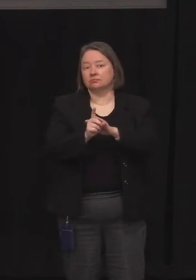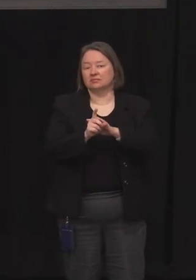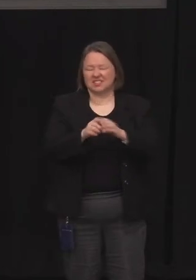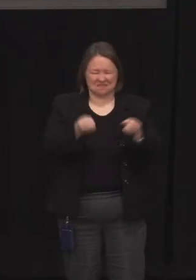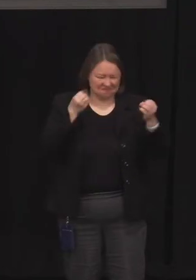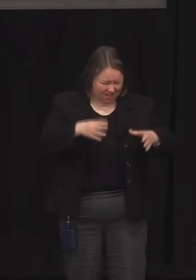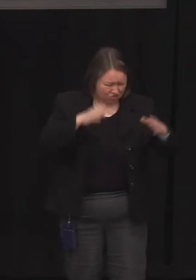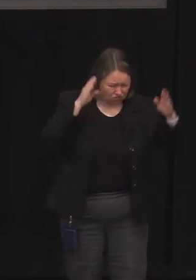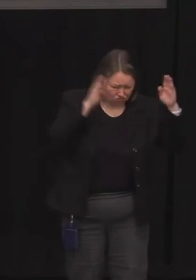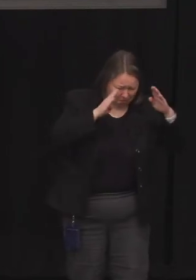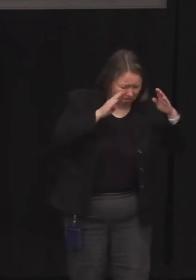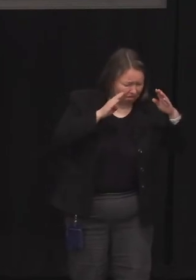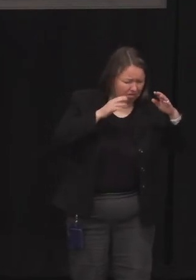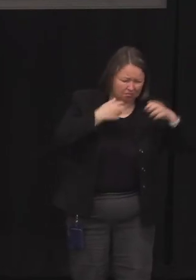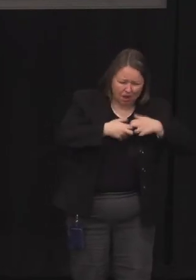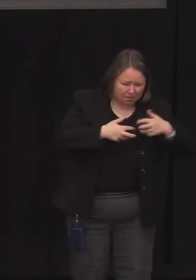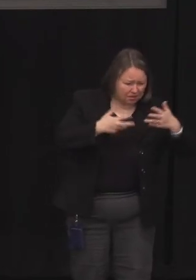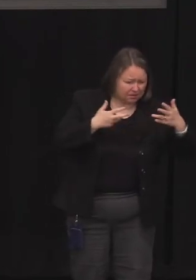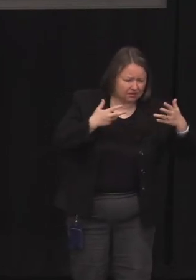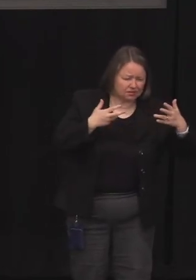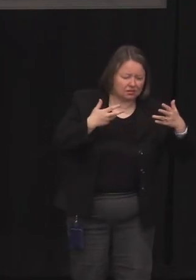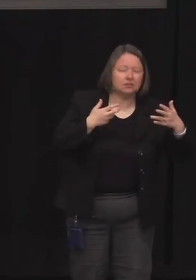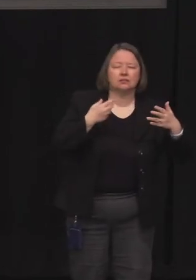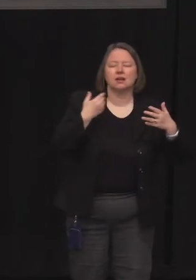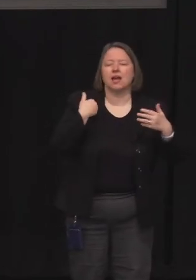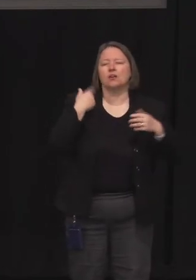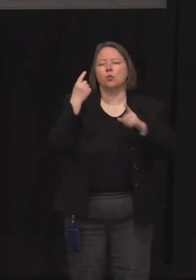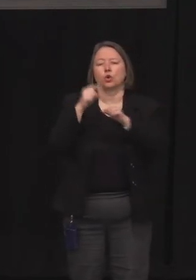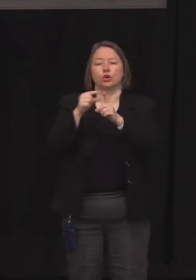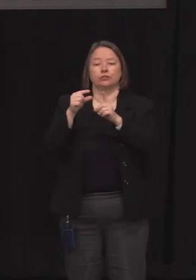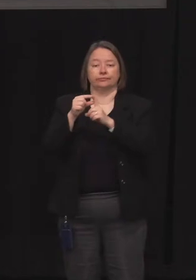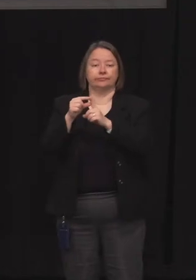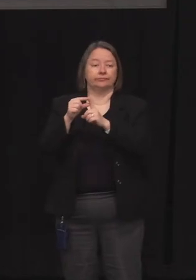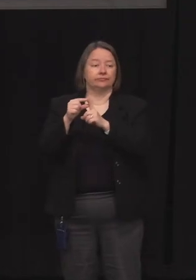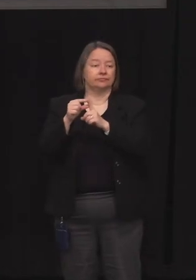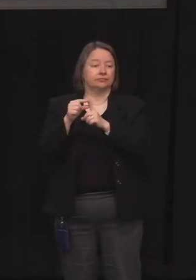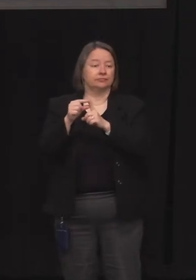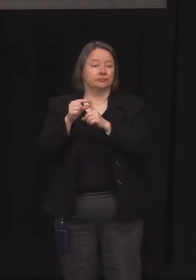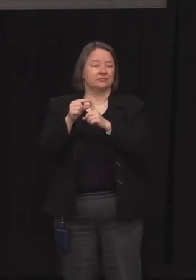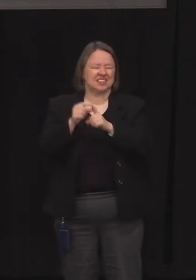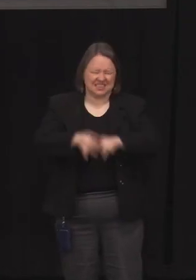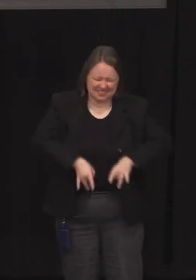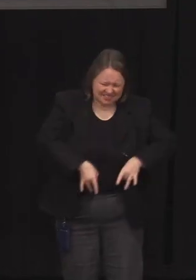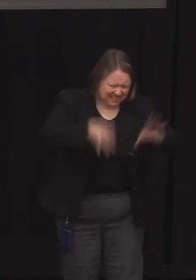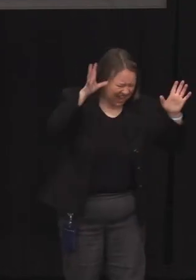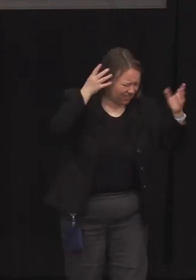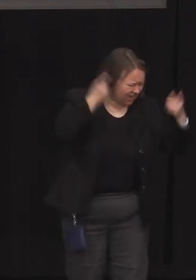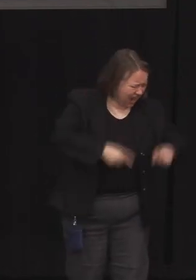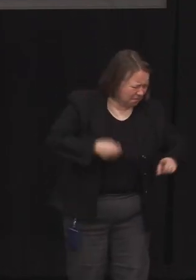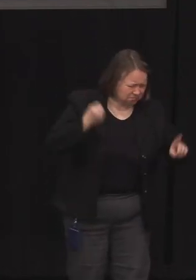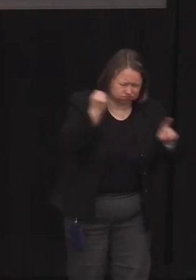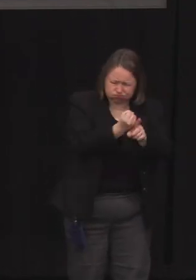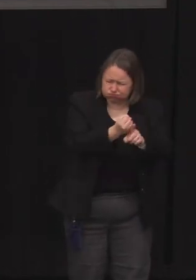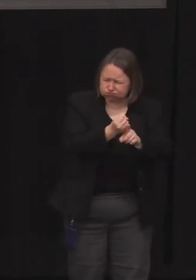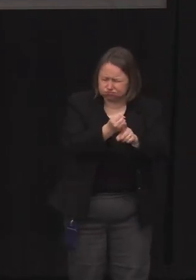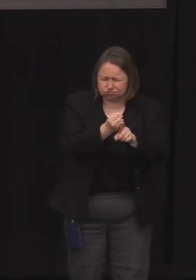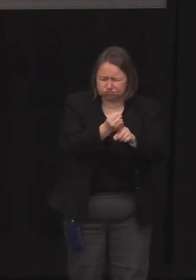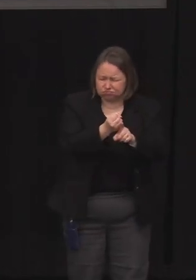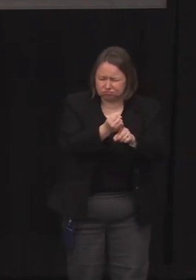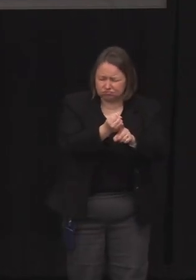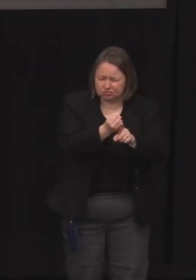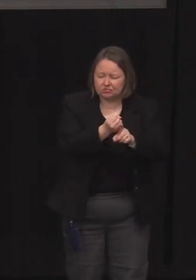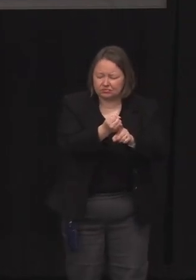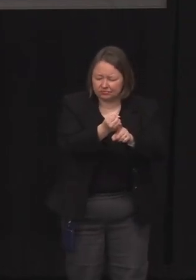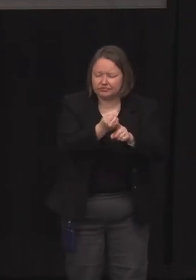trouble, there is a word. When disaster strikes, there